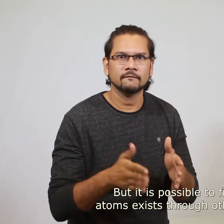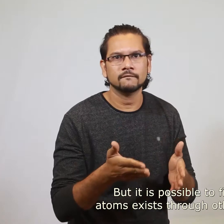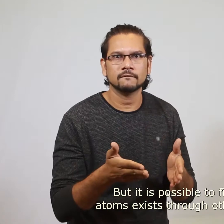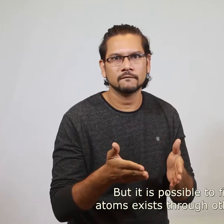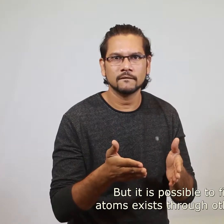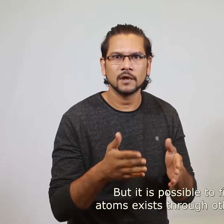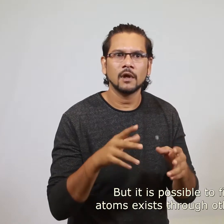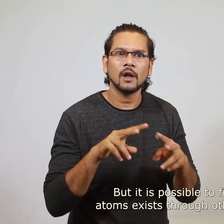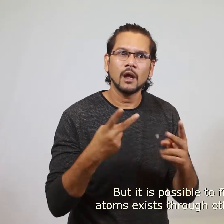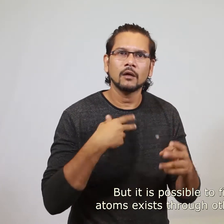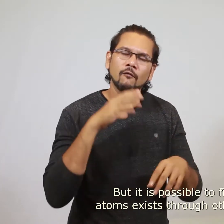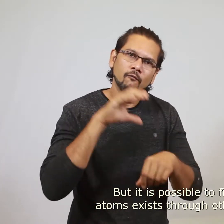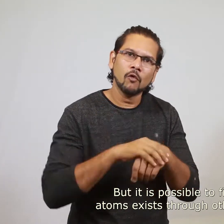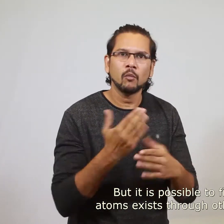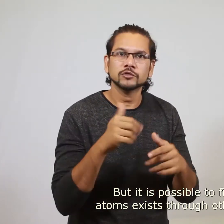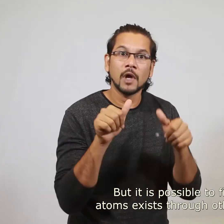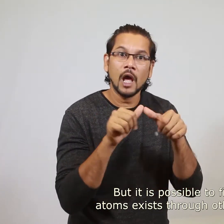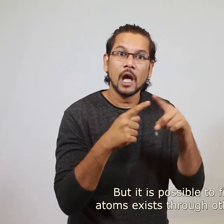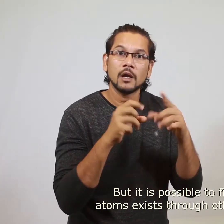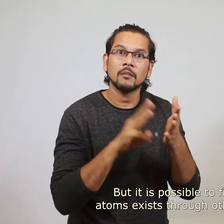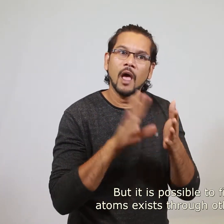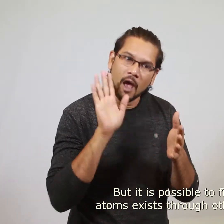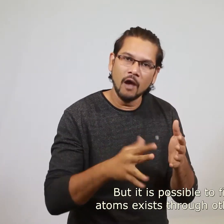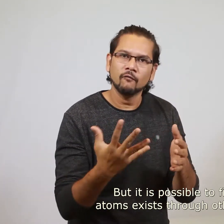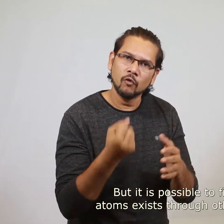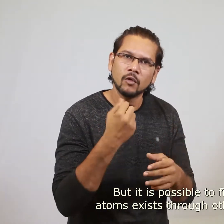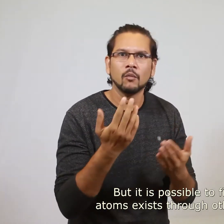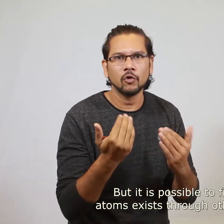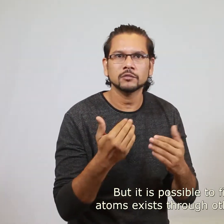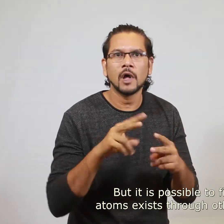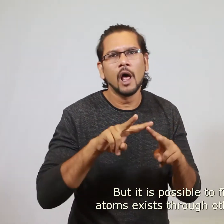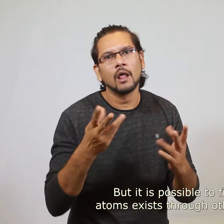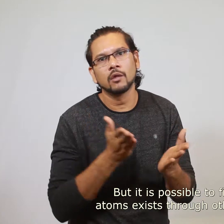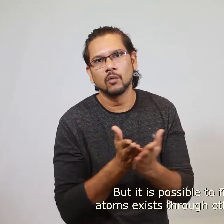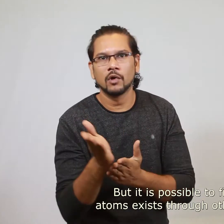But it is possible to find that atoms exist through other means.